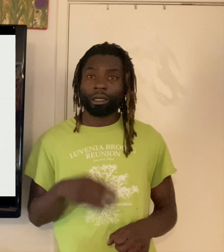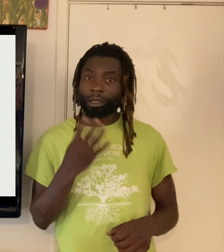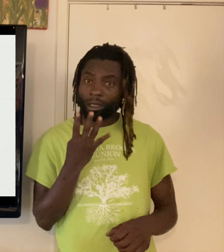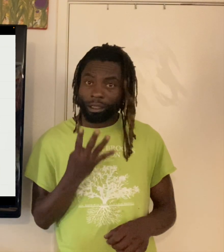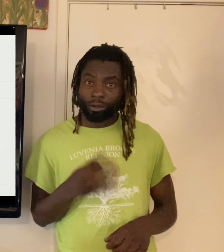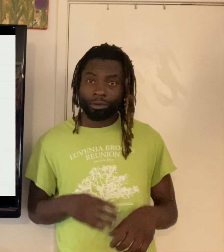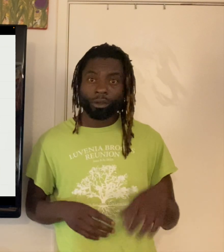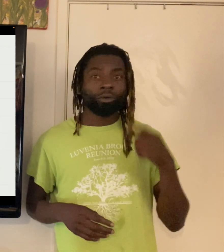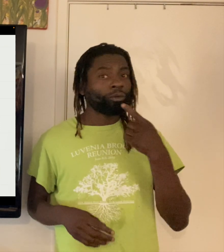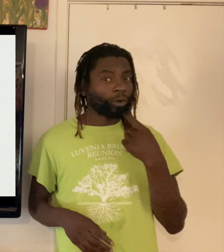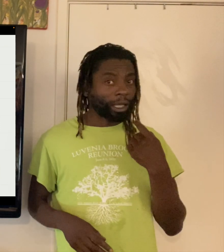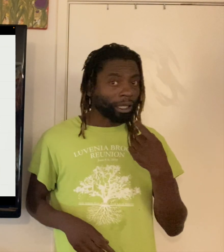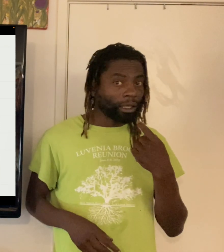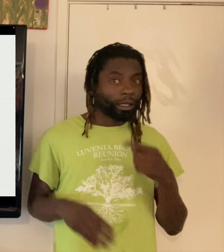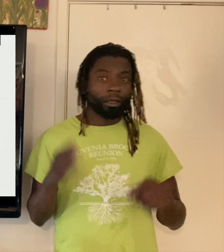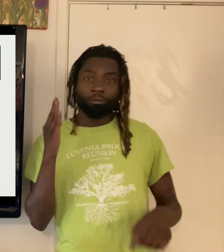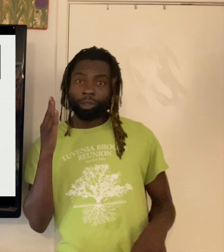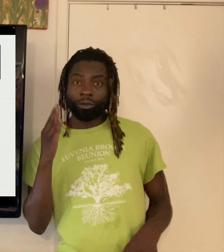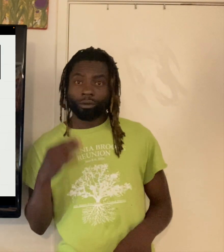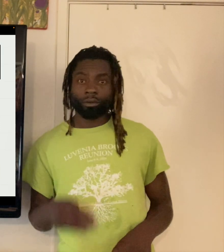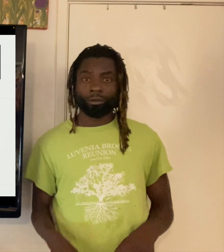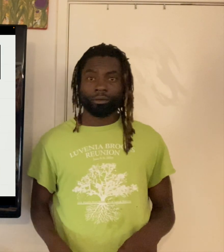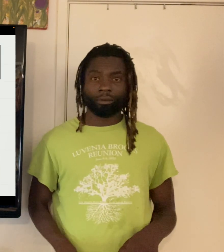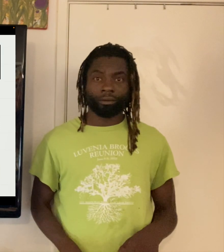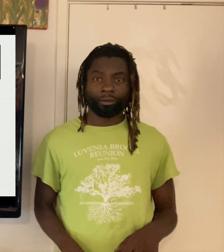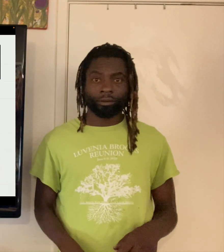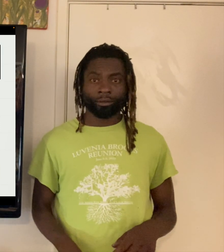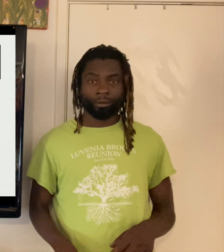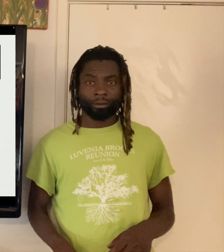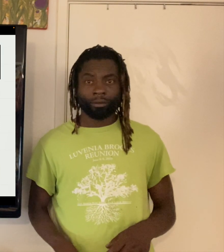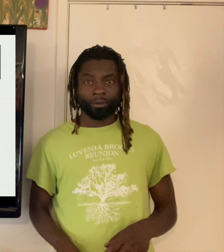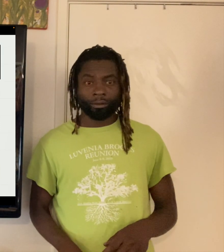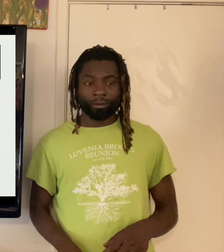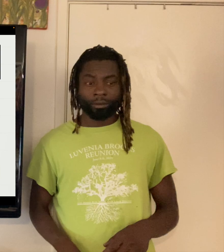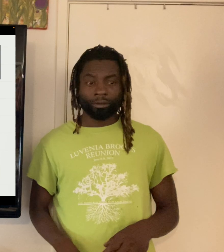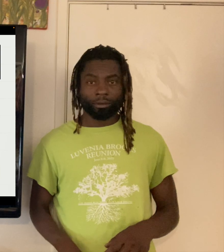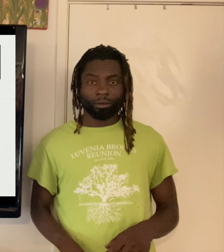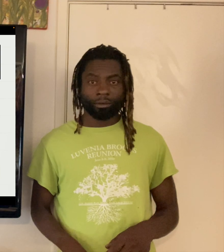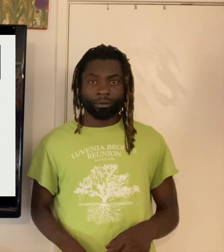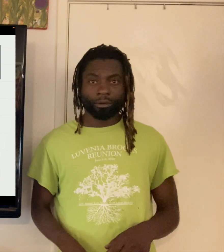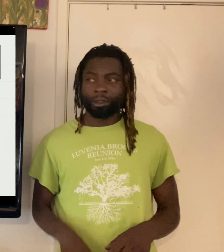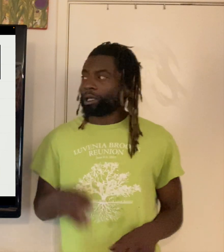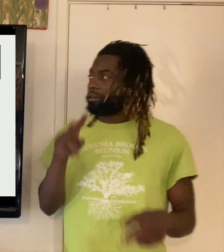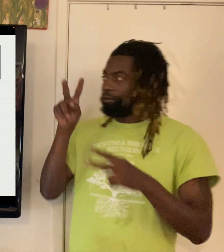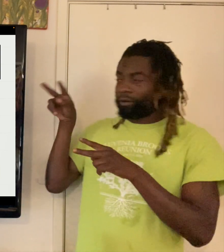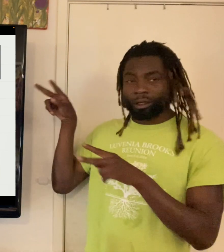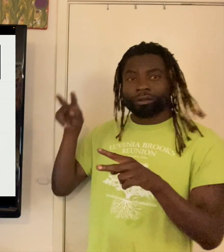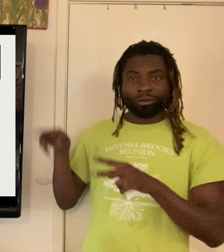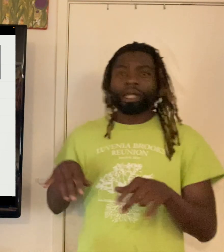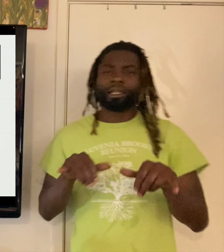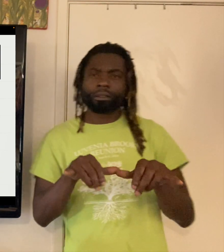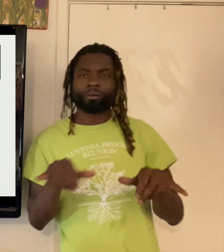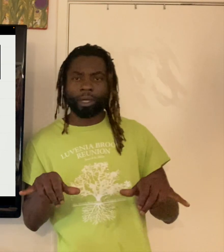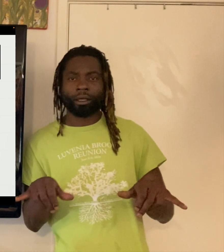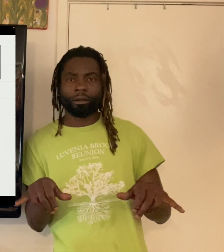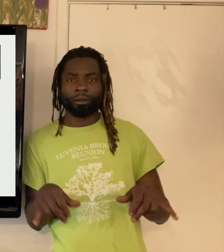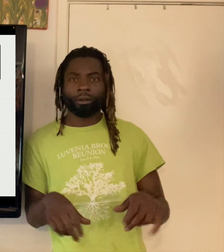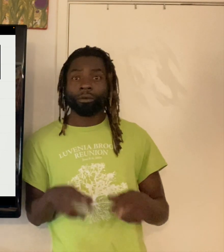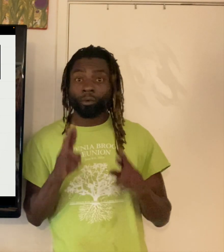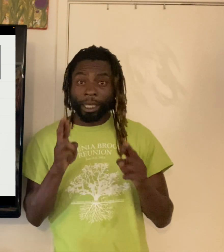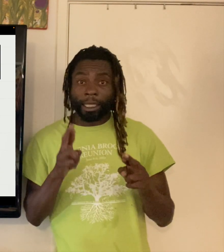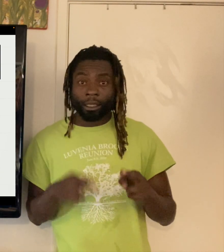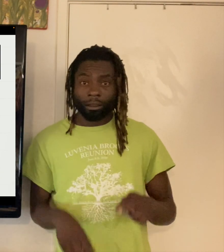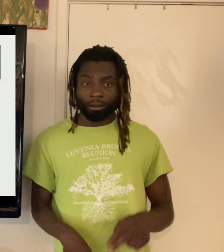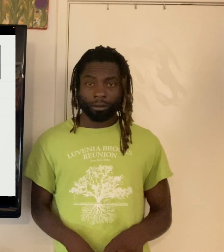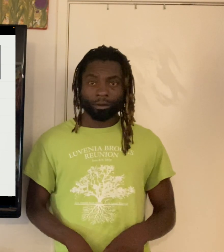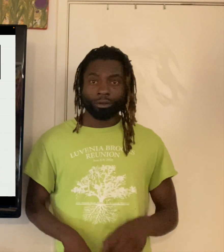blue. And we will also see what this pattern could look like too at the same time.